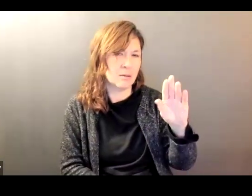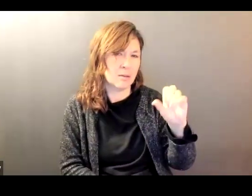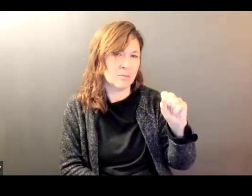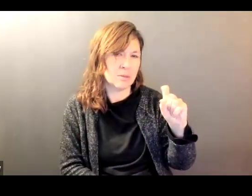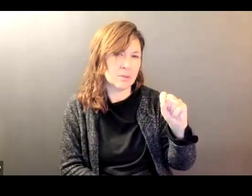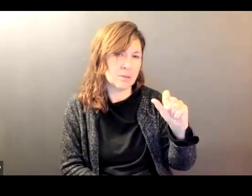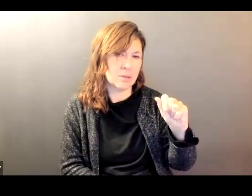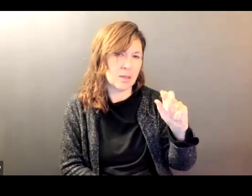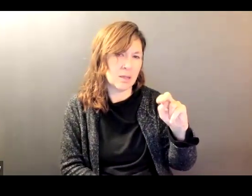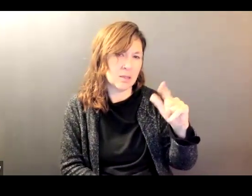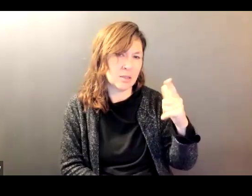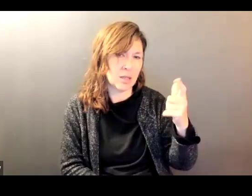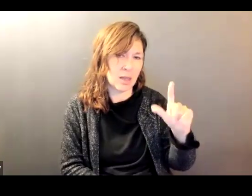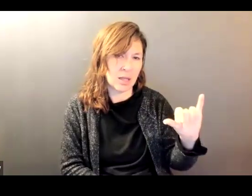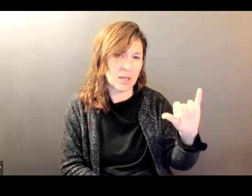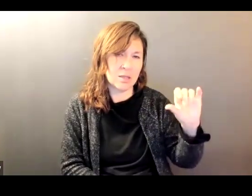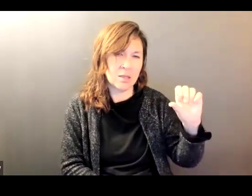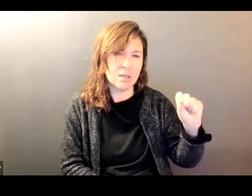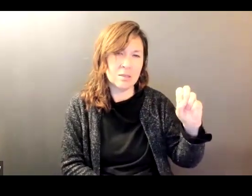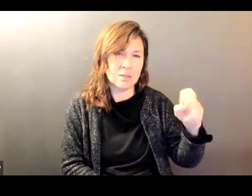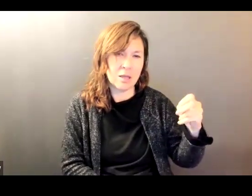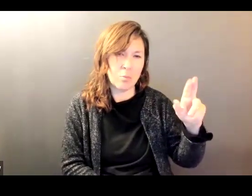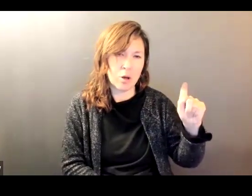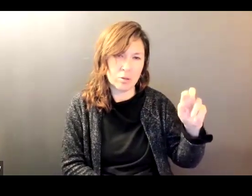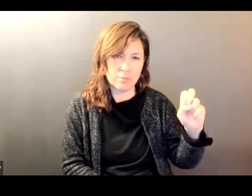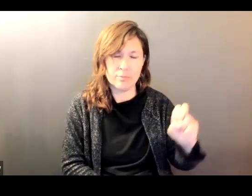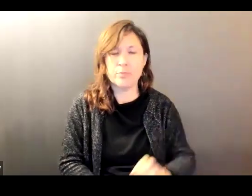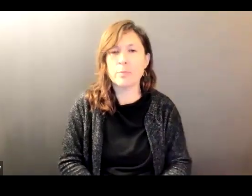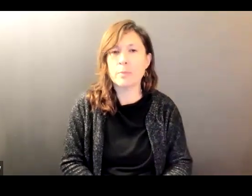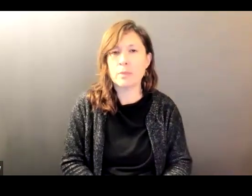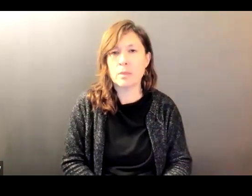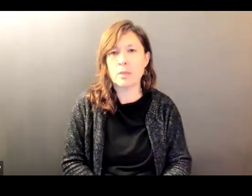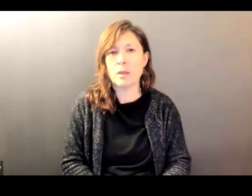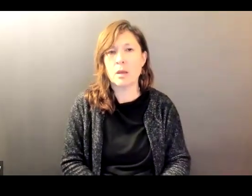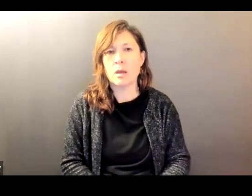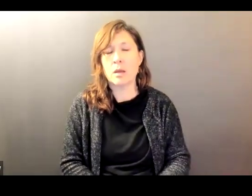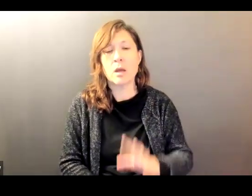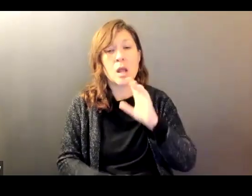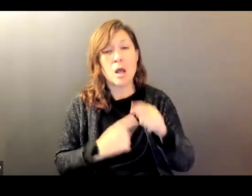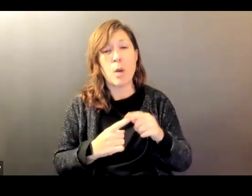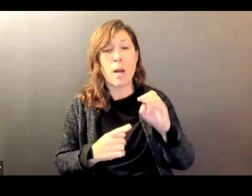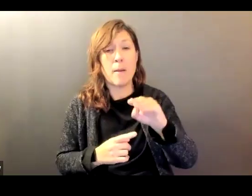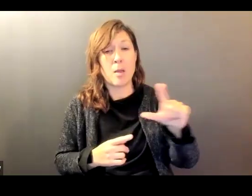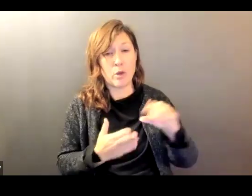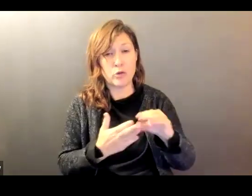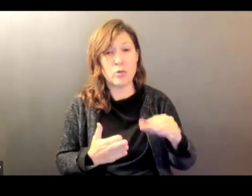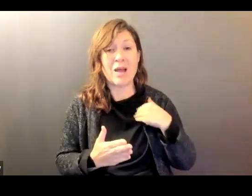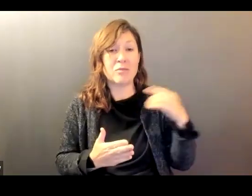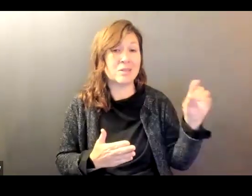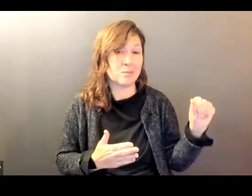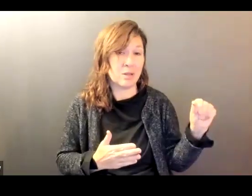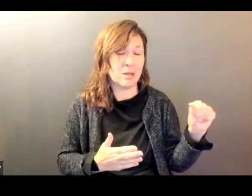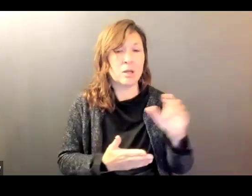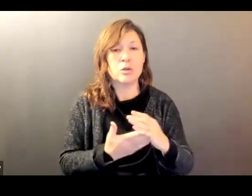So if we look at our students who are multilingual learners with disabilities, we have some students who are